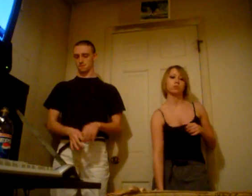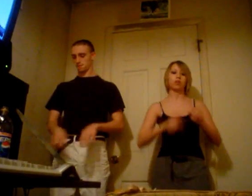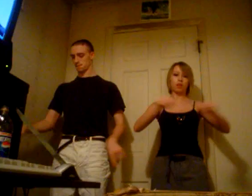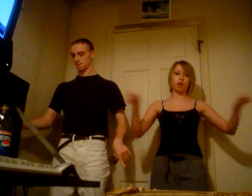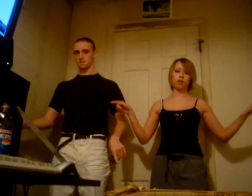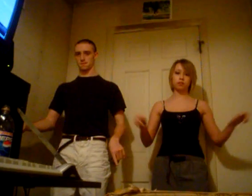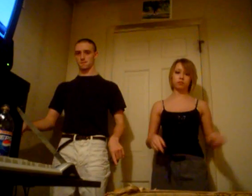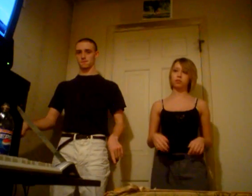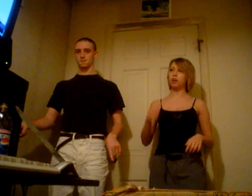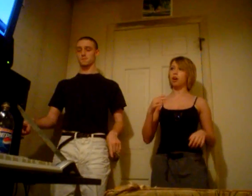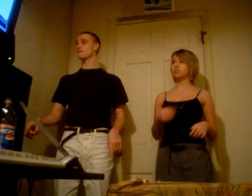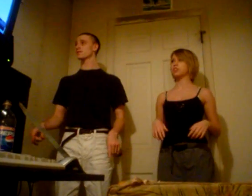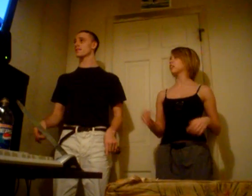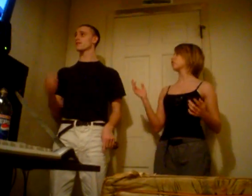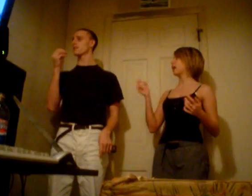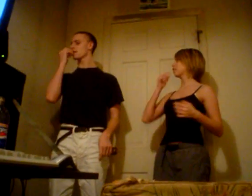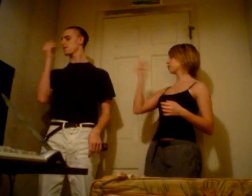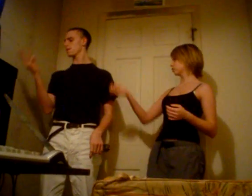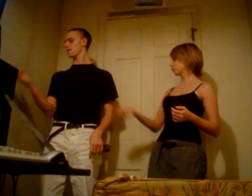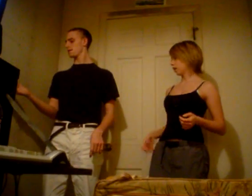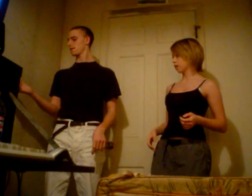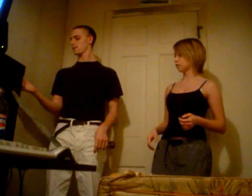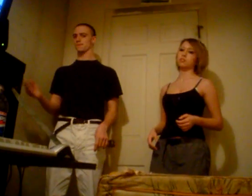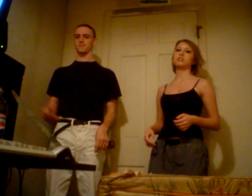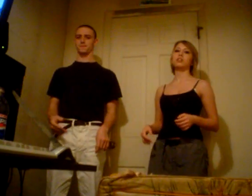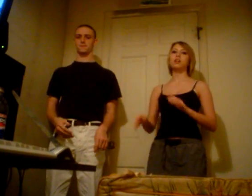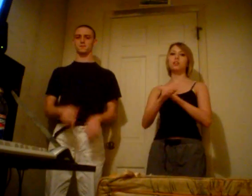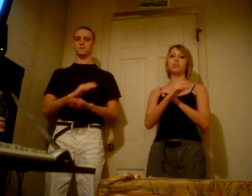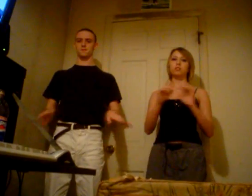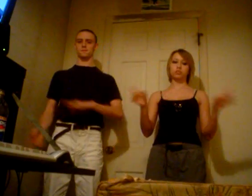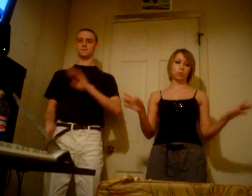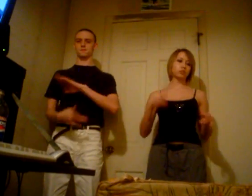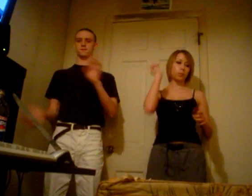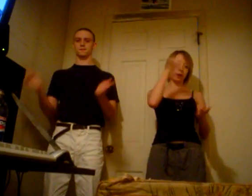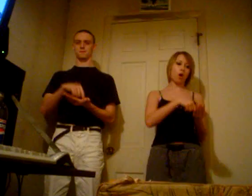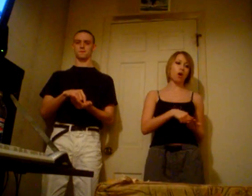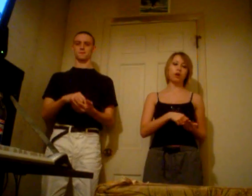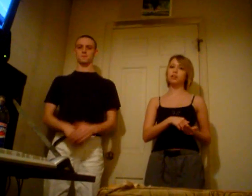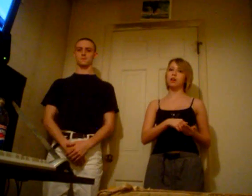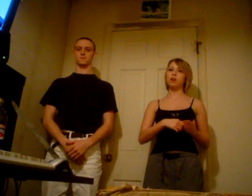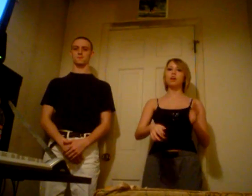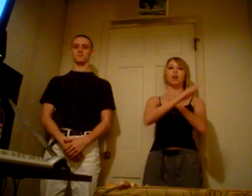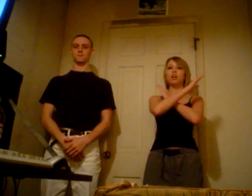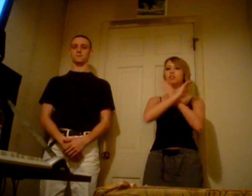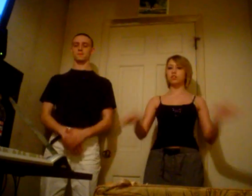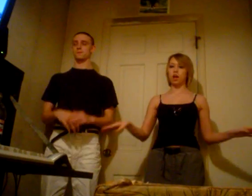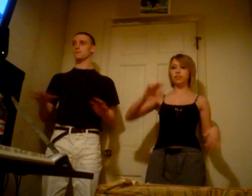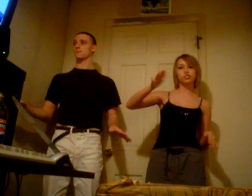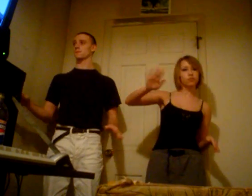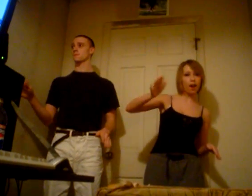used to lie The conversation has run by That's what's going on Nothing's